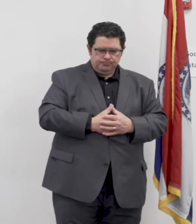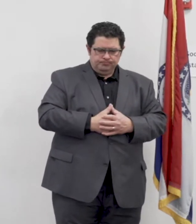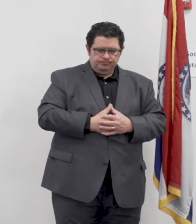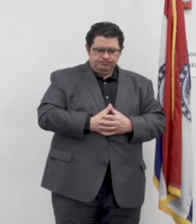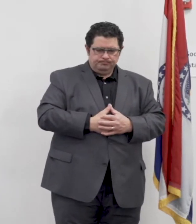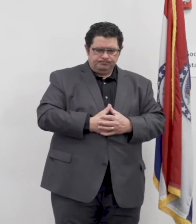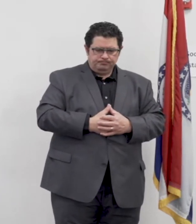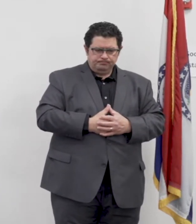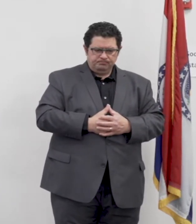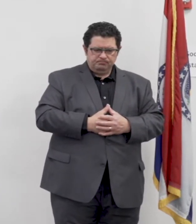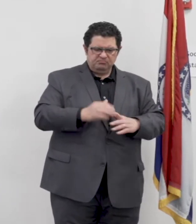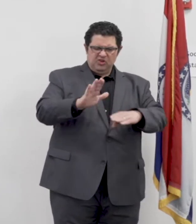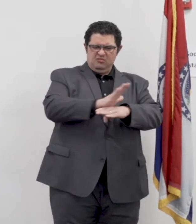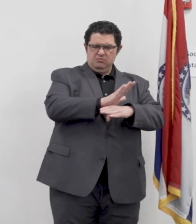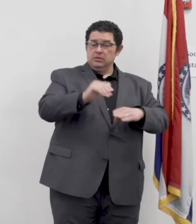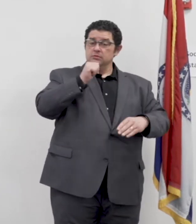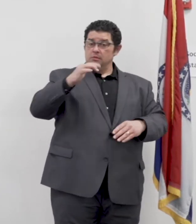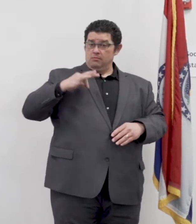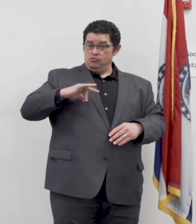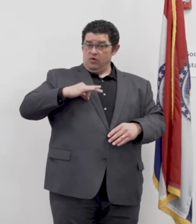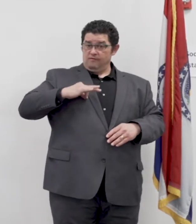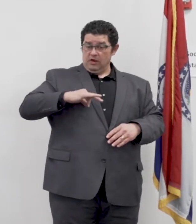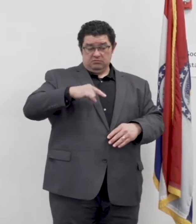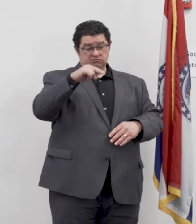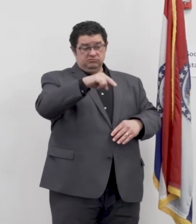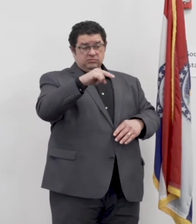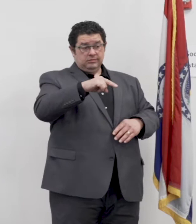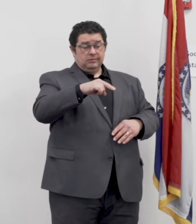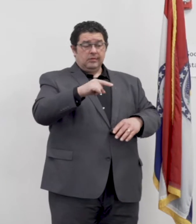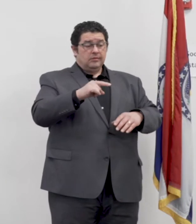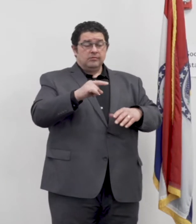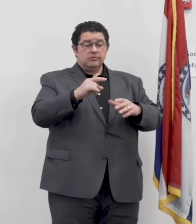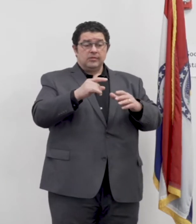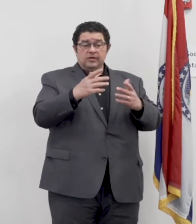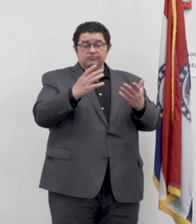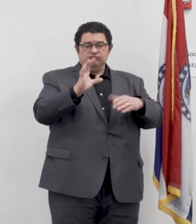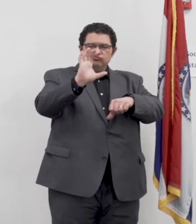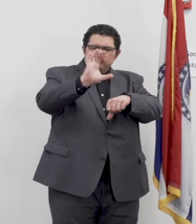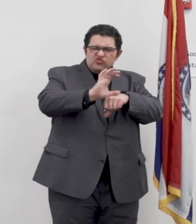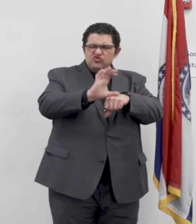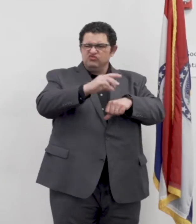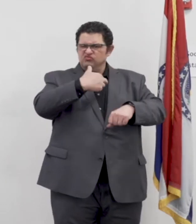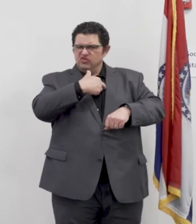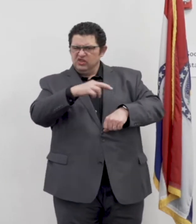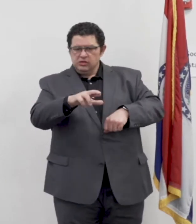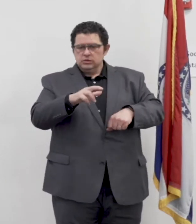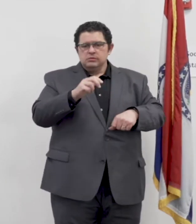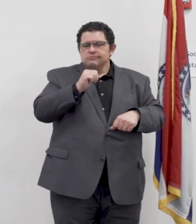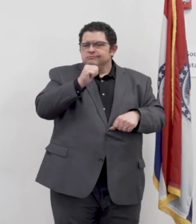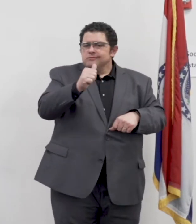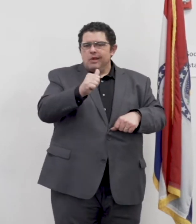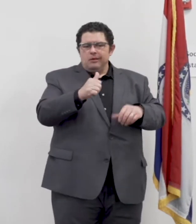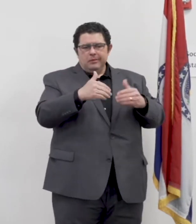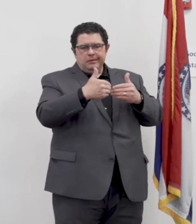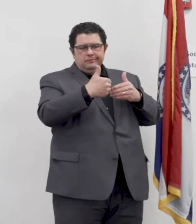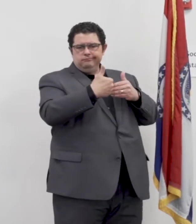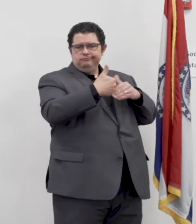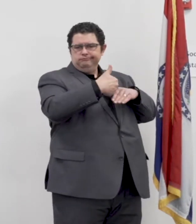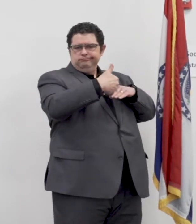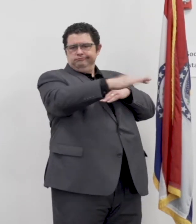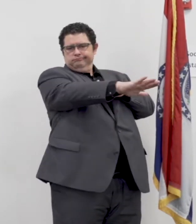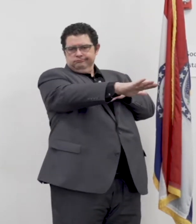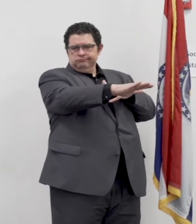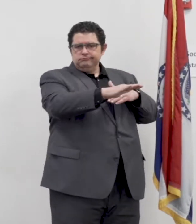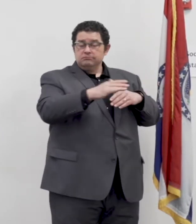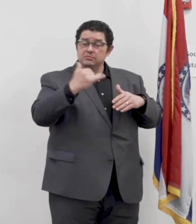A nonprofit organization that is a place of worship will not be excluded from receiving grant funds if